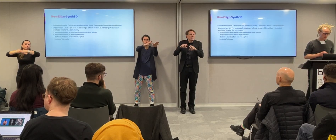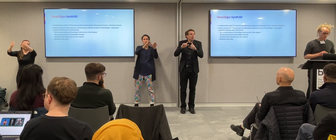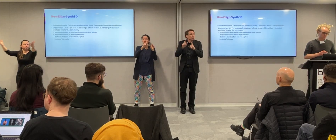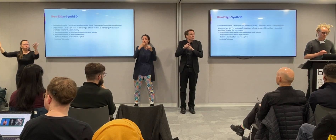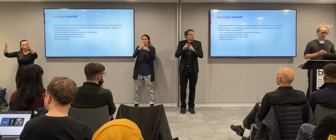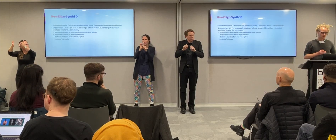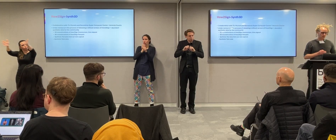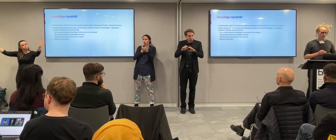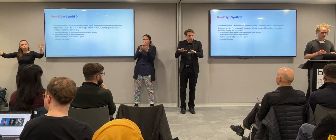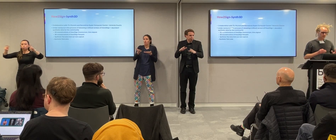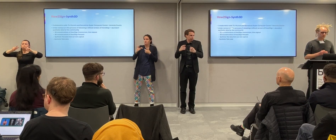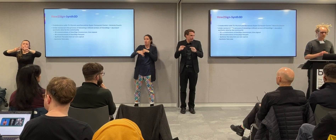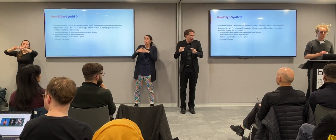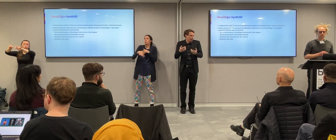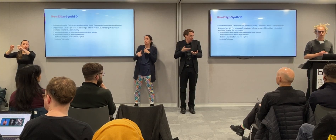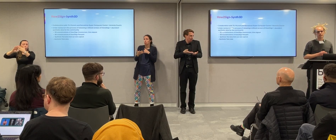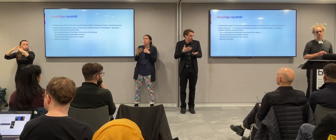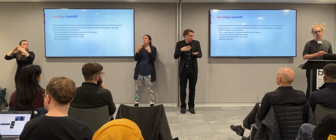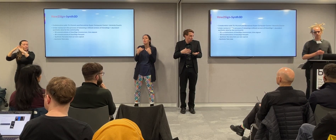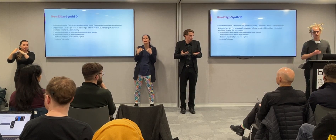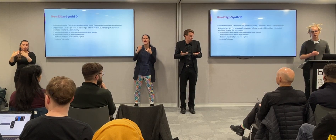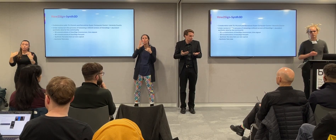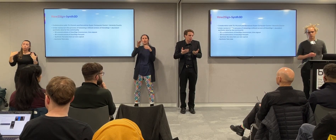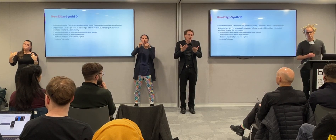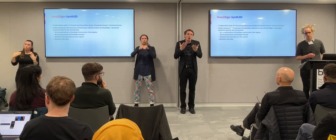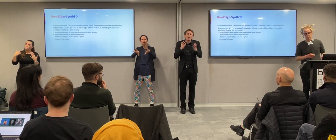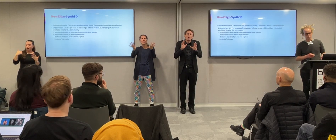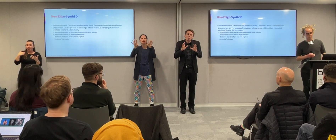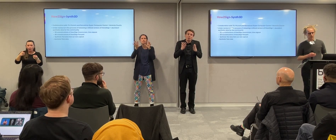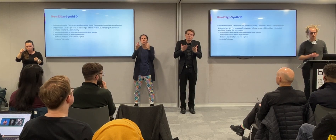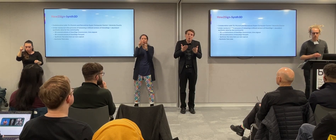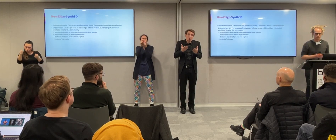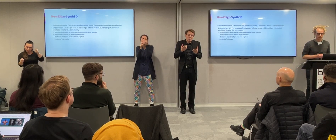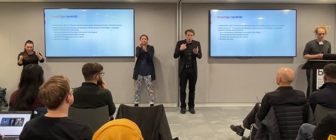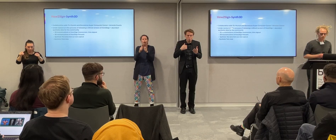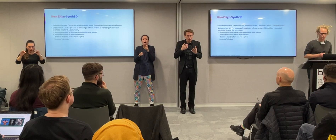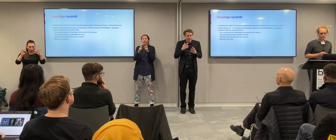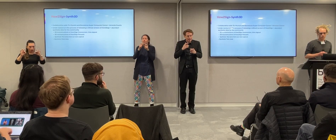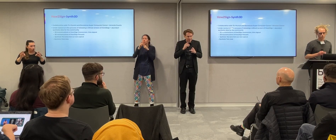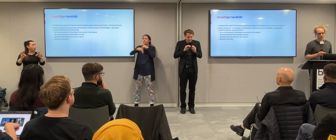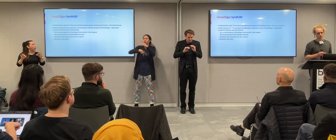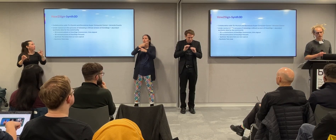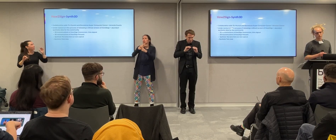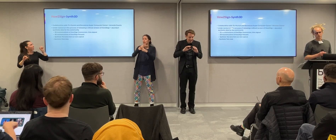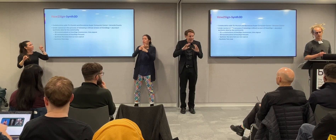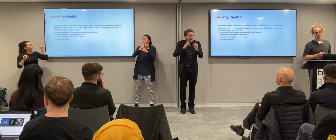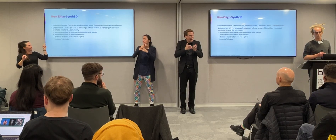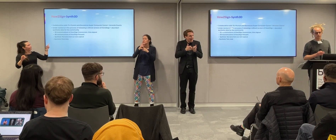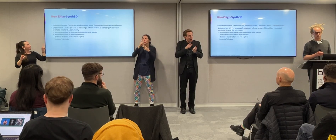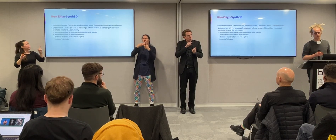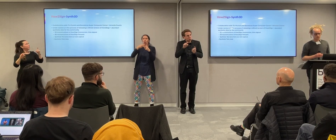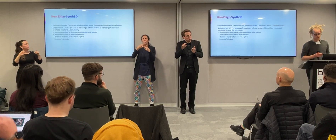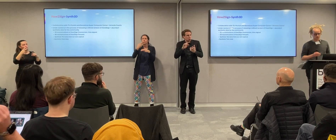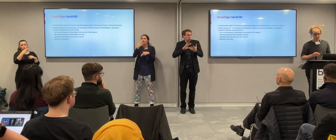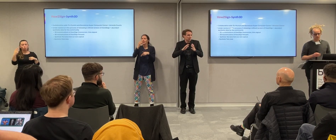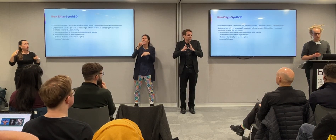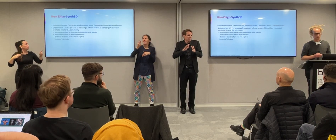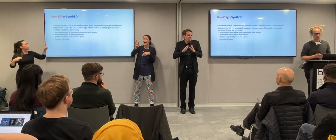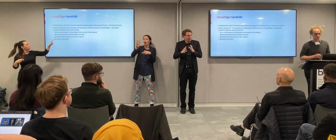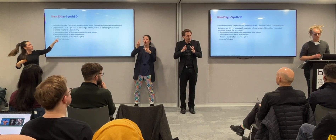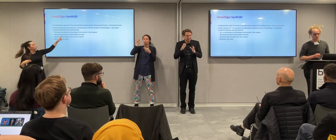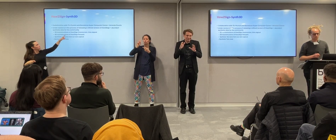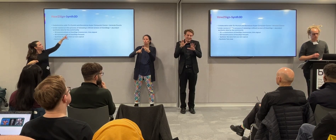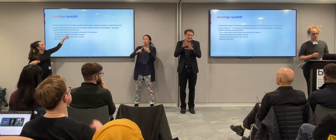are in the process of releasing a refined version of How to Sign, which we call How to Sign Synth